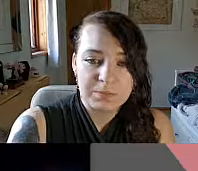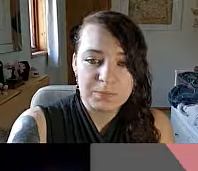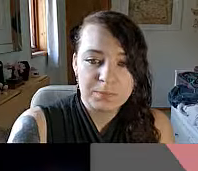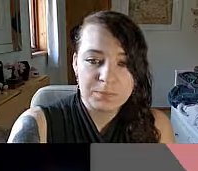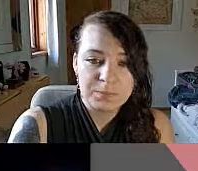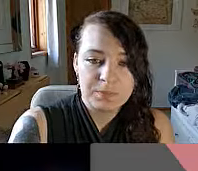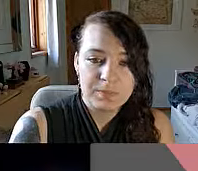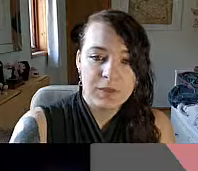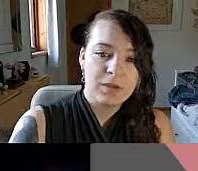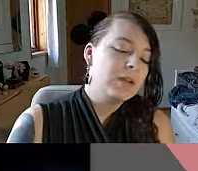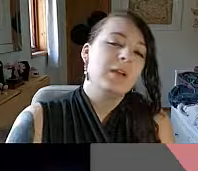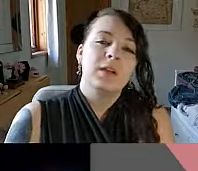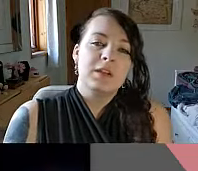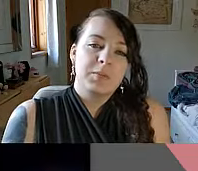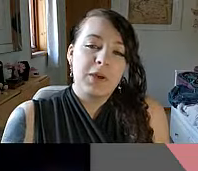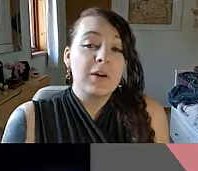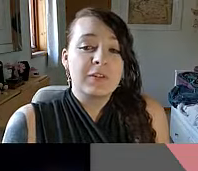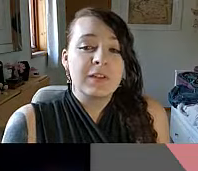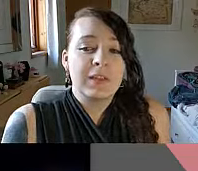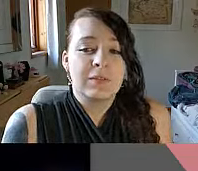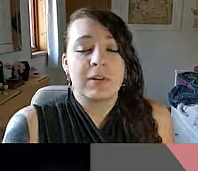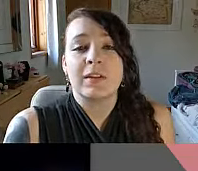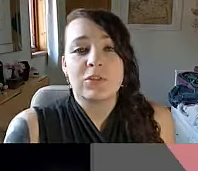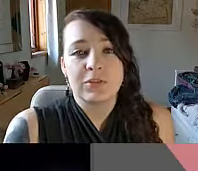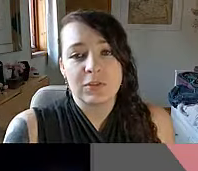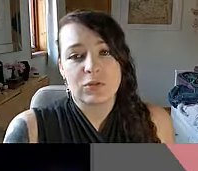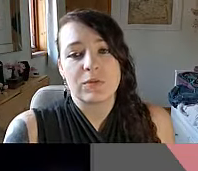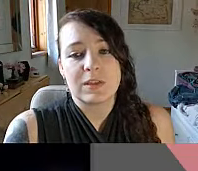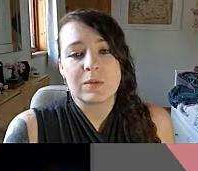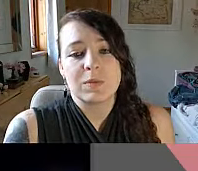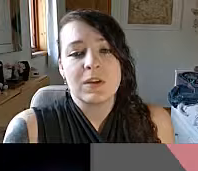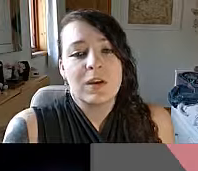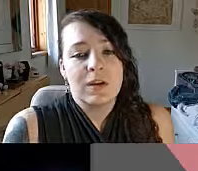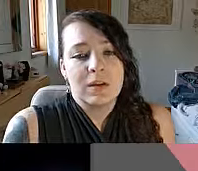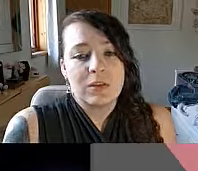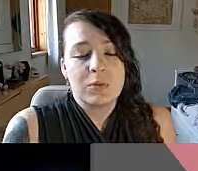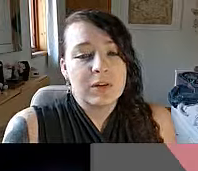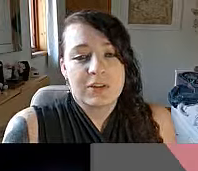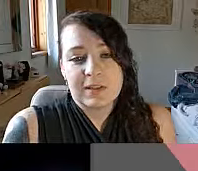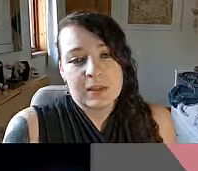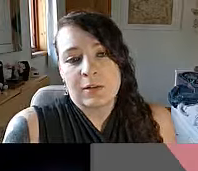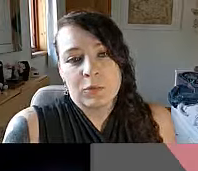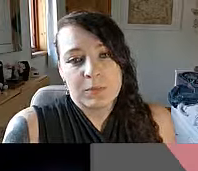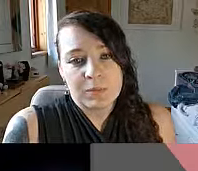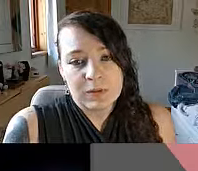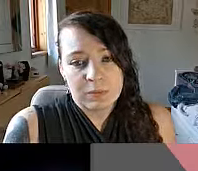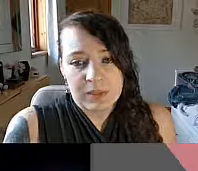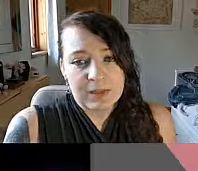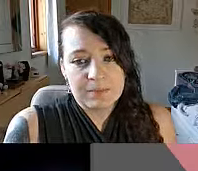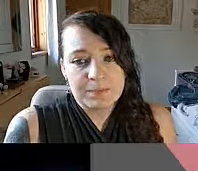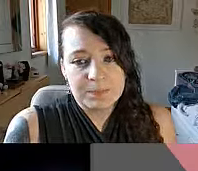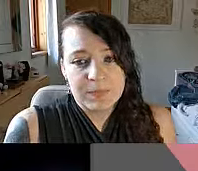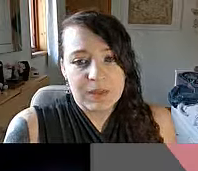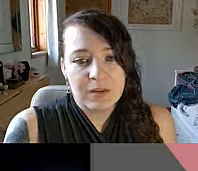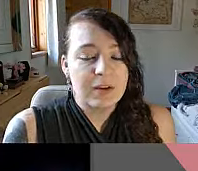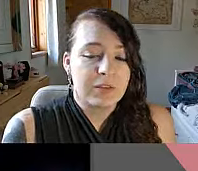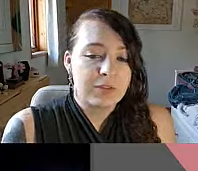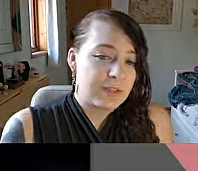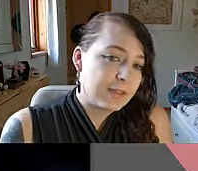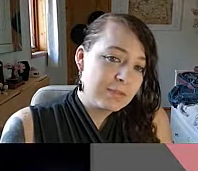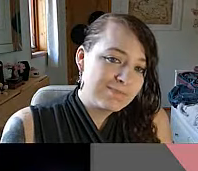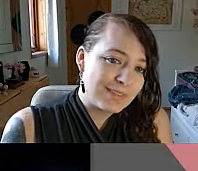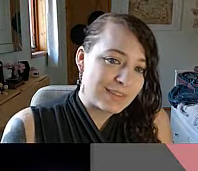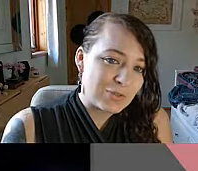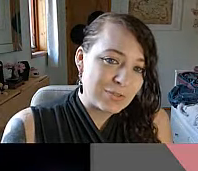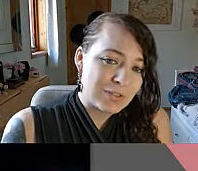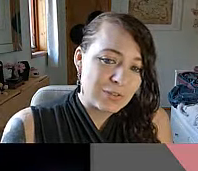time. By offering a range of control schemes, you are just allowing more people to play, and either